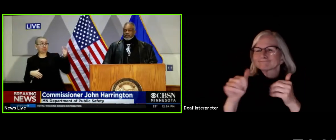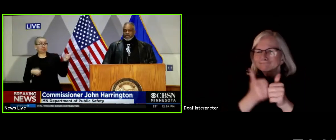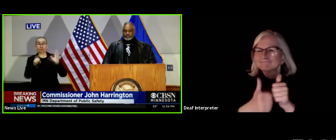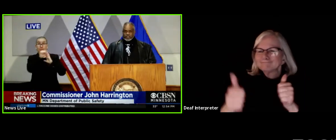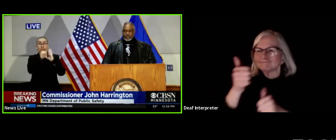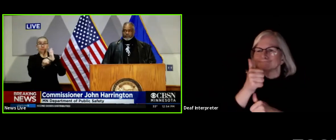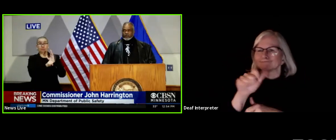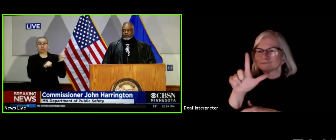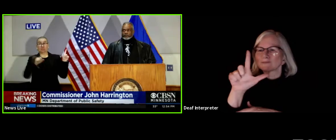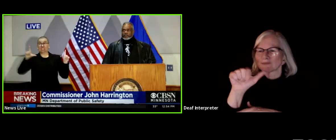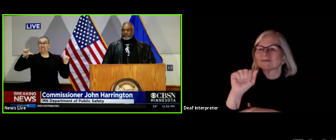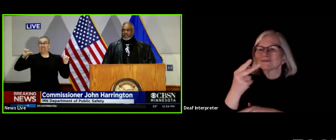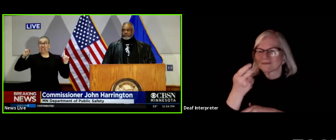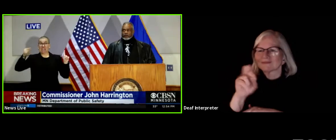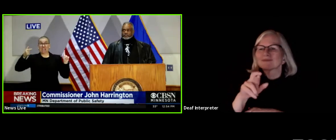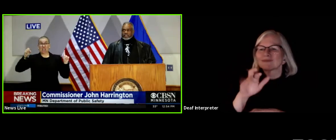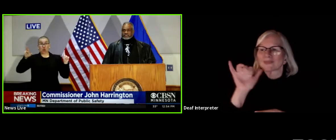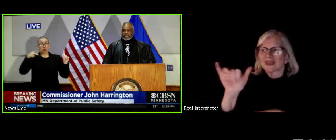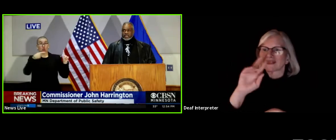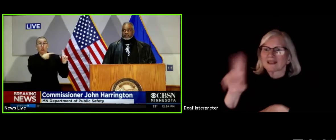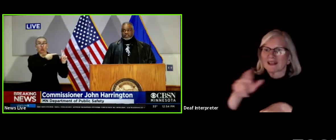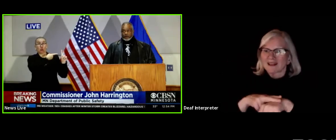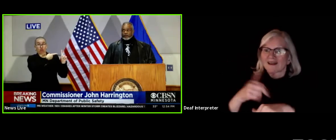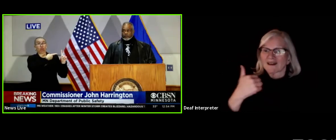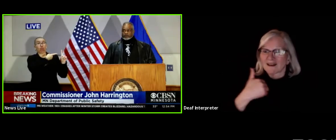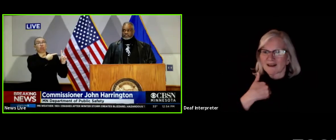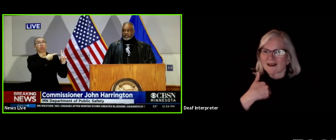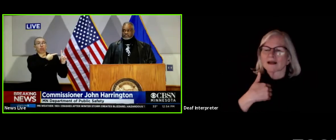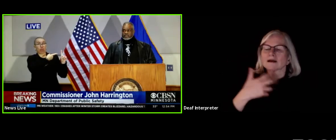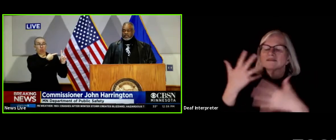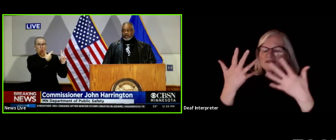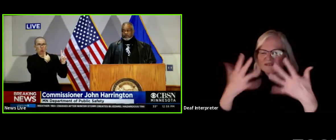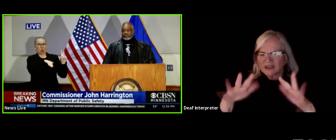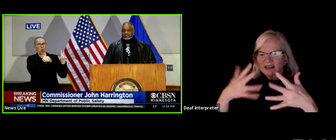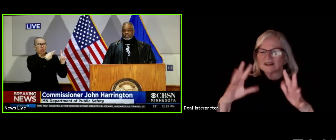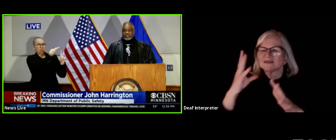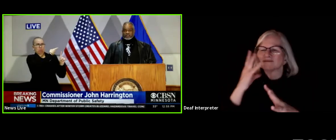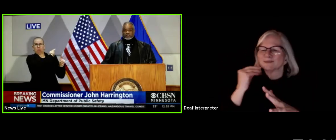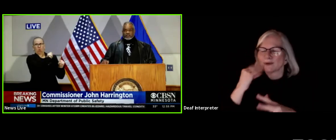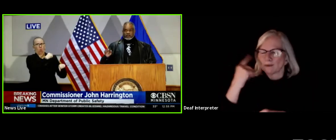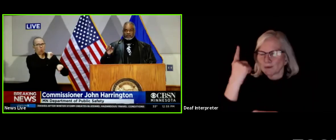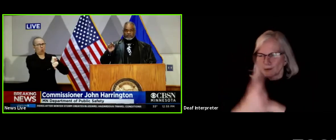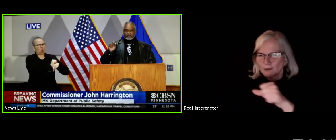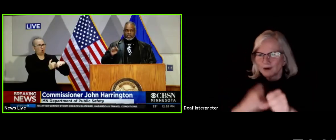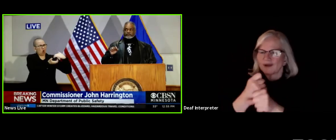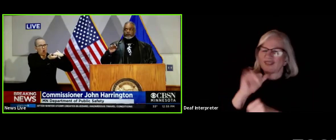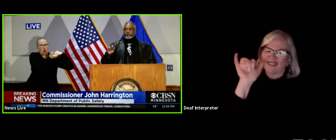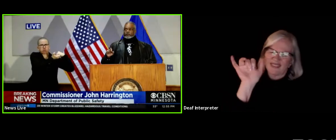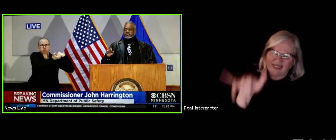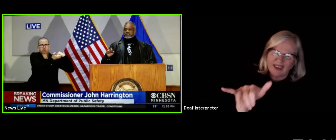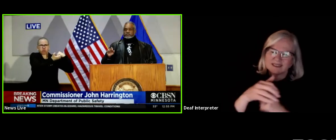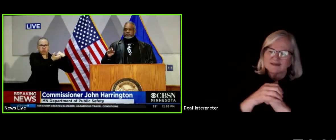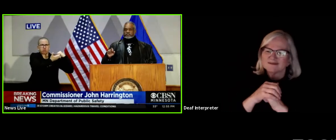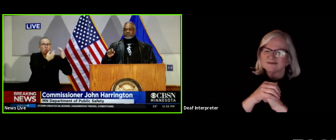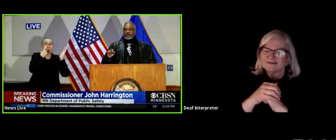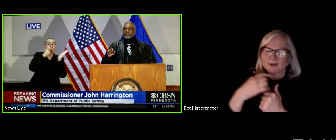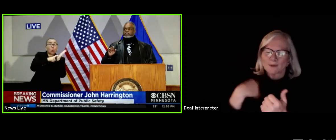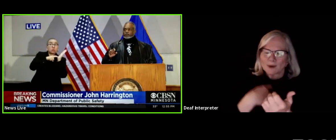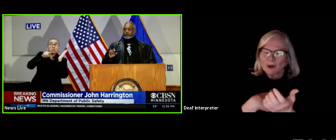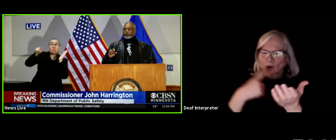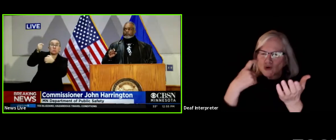this. So at the Capitol, when we've had protests and counter protests, we have seen peaceful